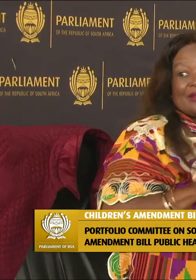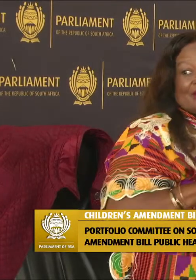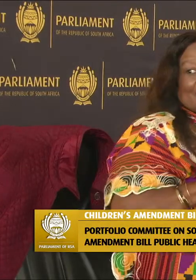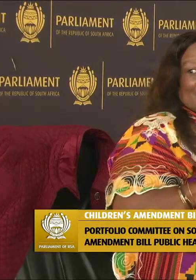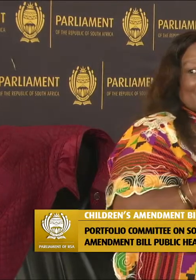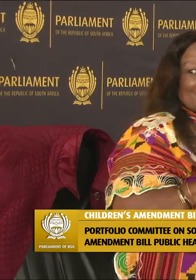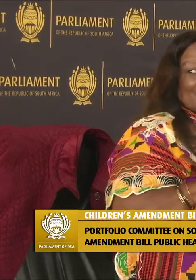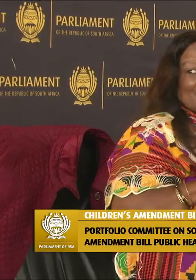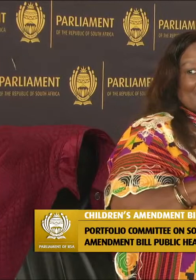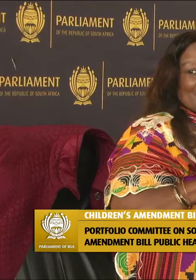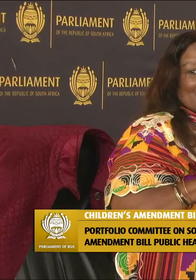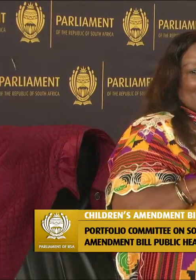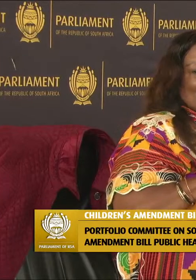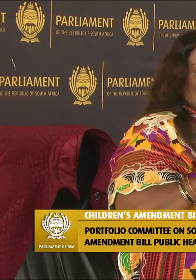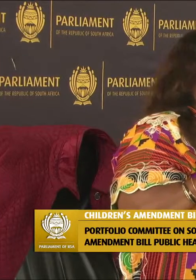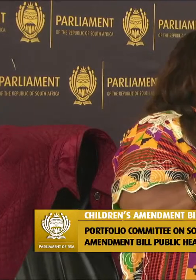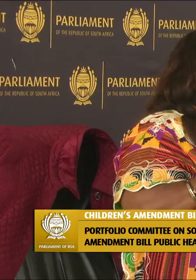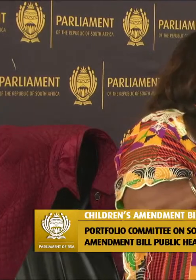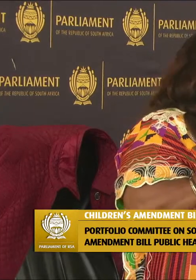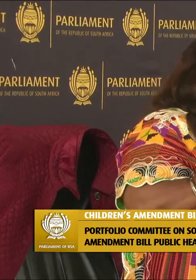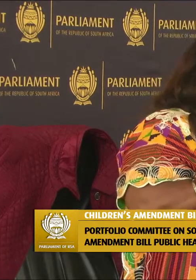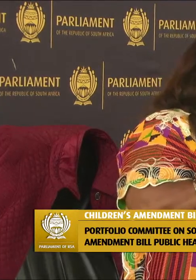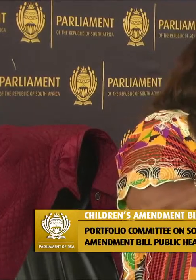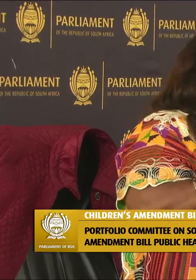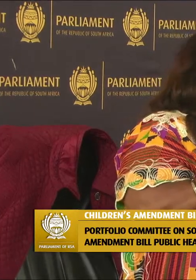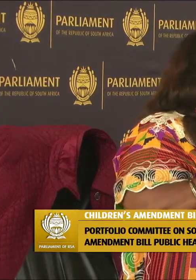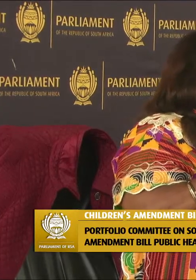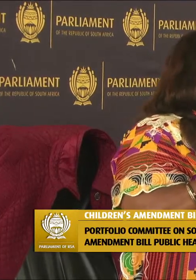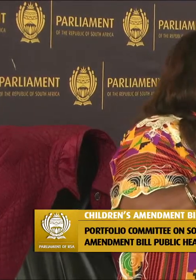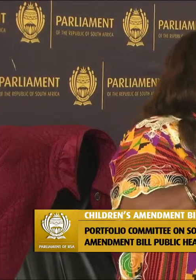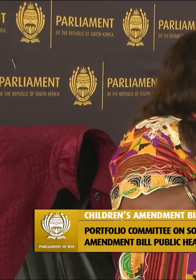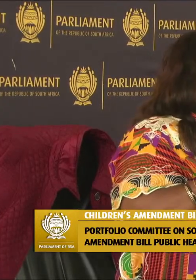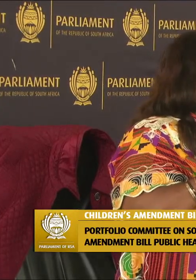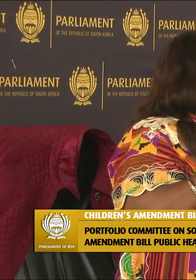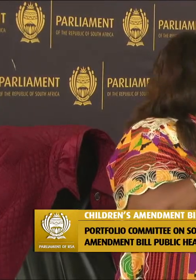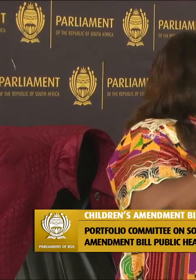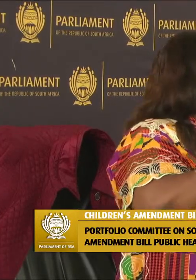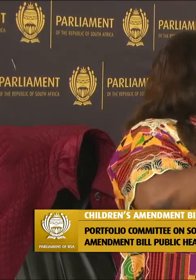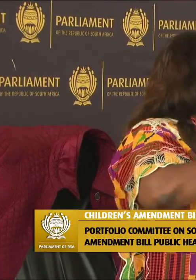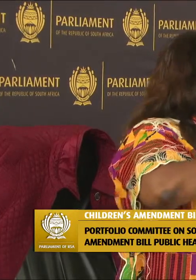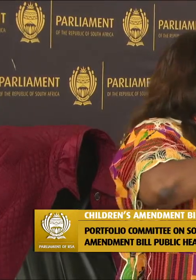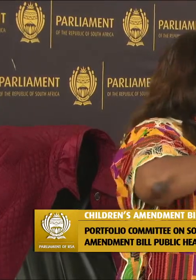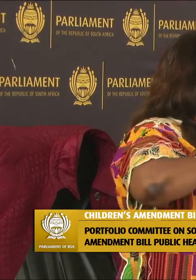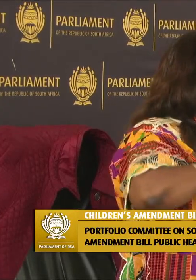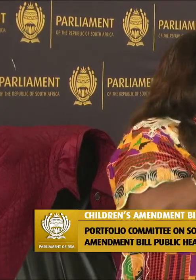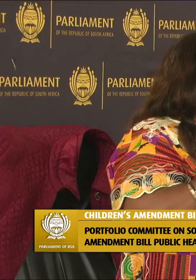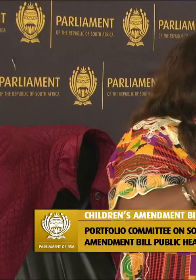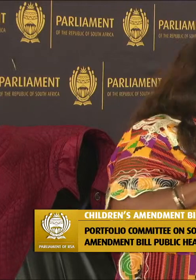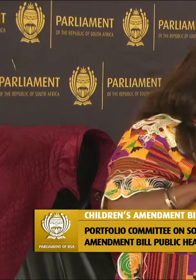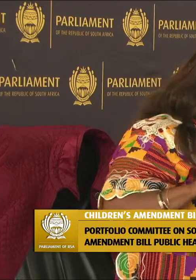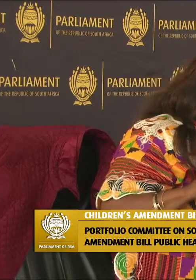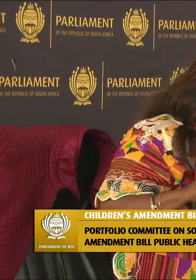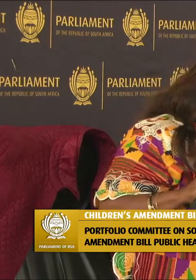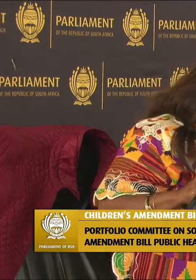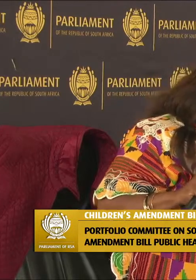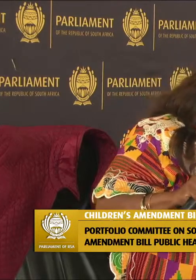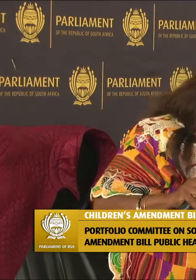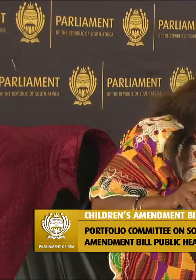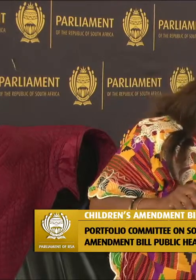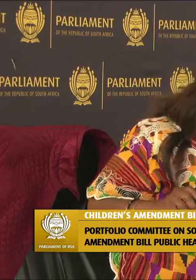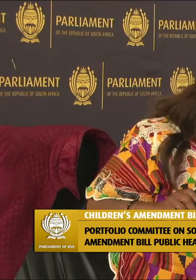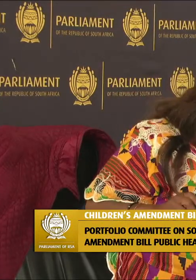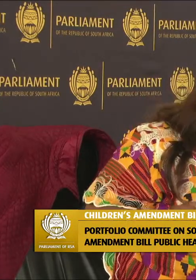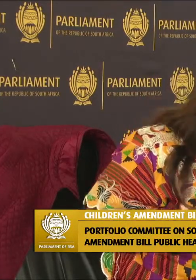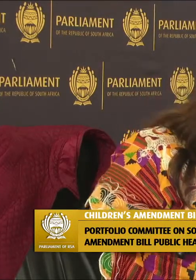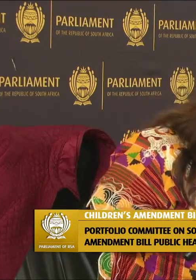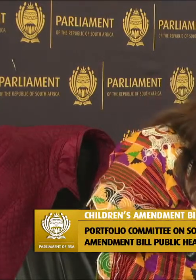also have the media in the front table. They will wave to you. Siyababona ke i-team ke You can esihamba see nayo this is all- yonke leyo. This is all the